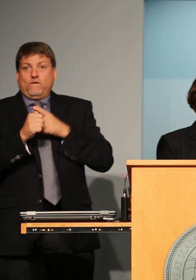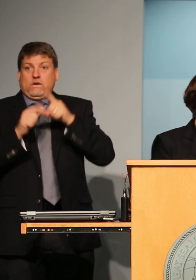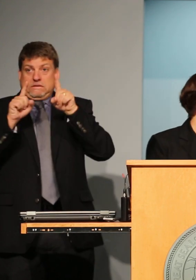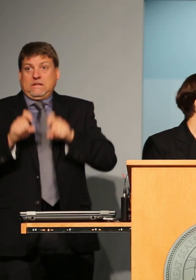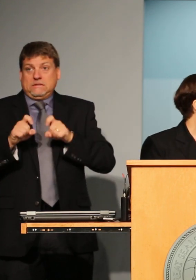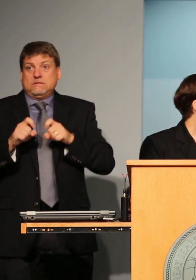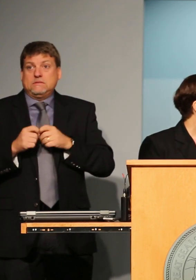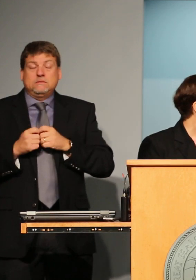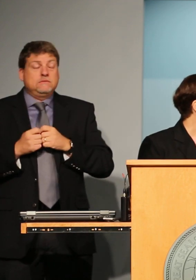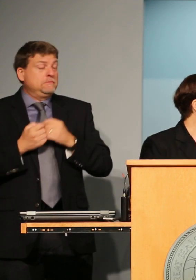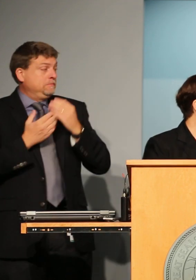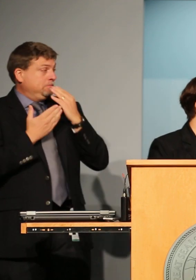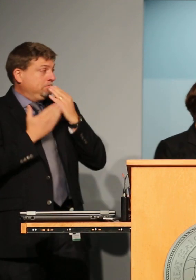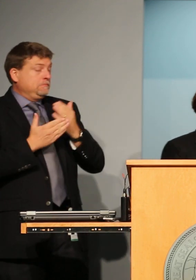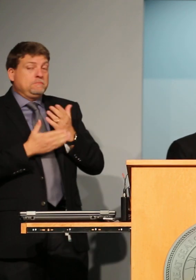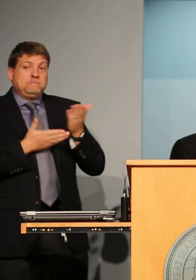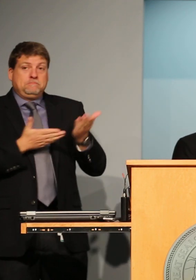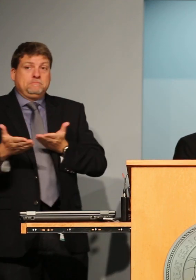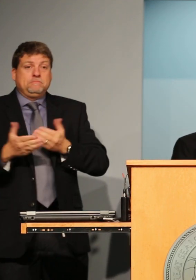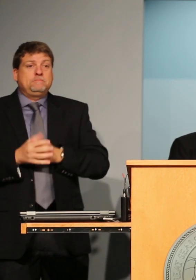Madam Secretary?